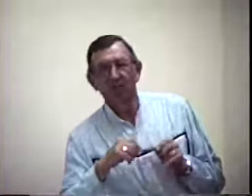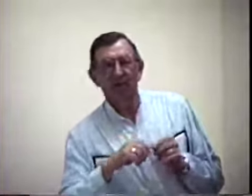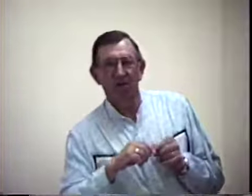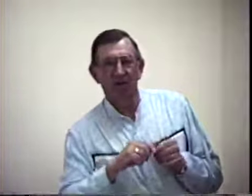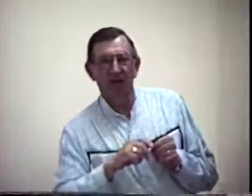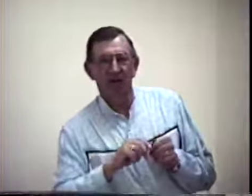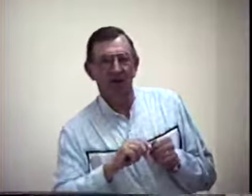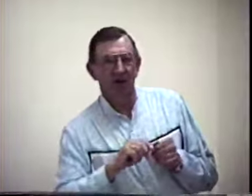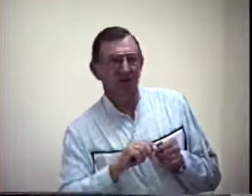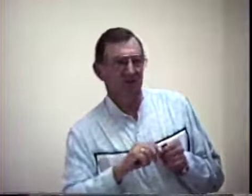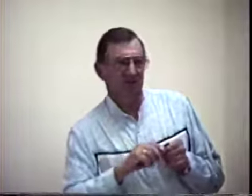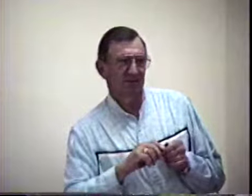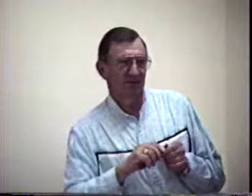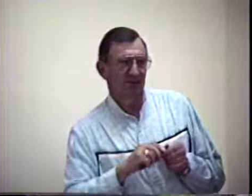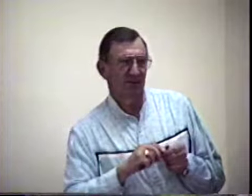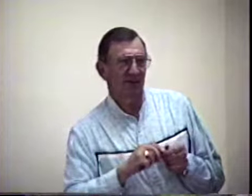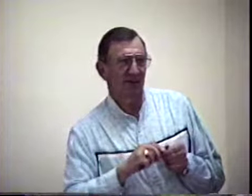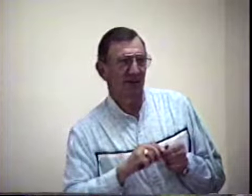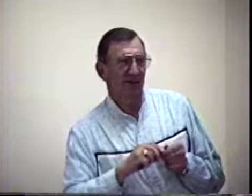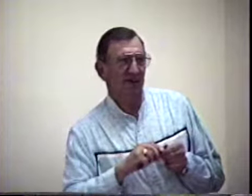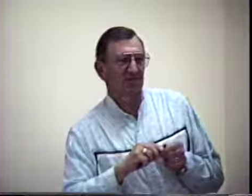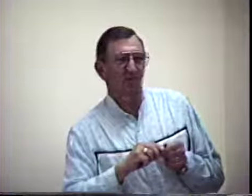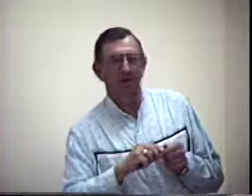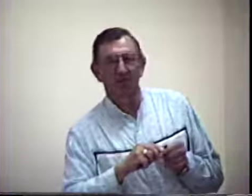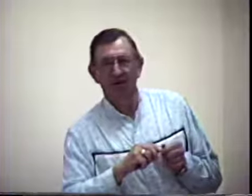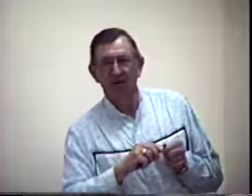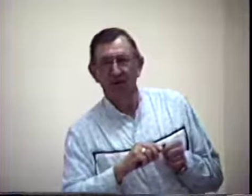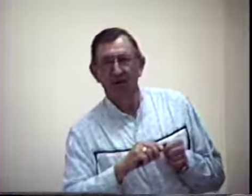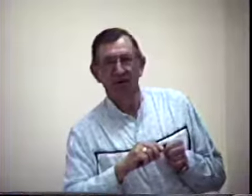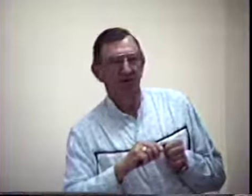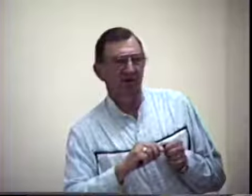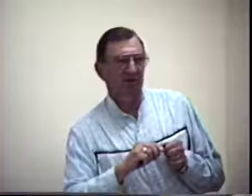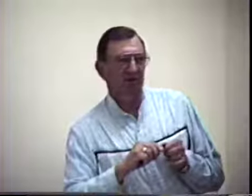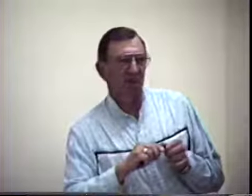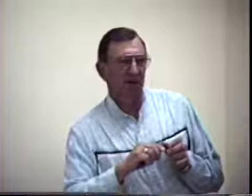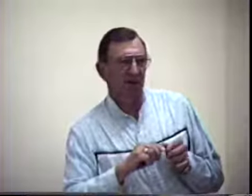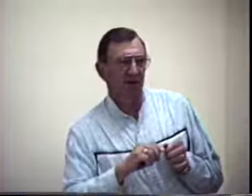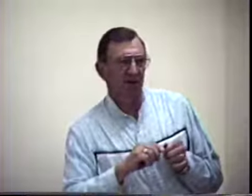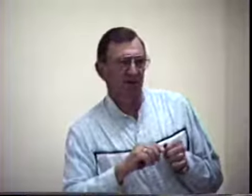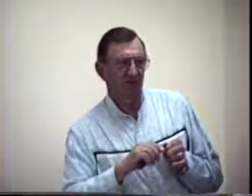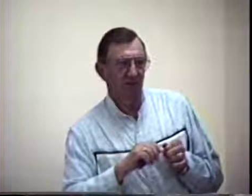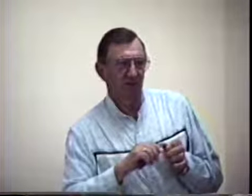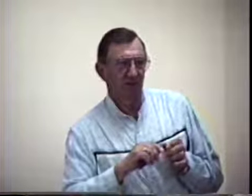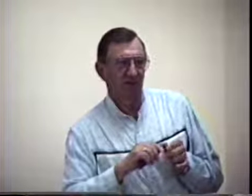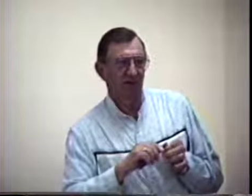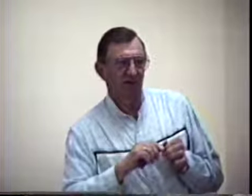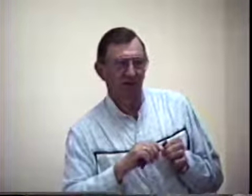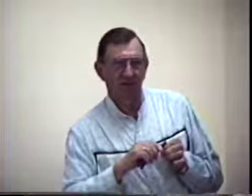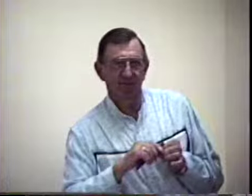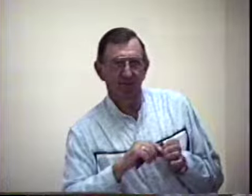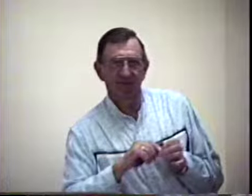enrolled in any college, any class, whatever, if you set your mind to do it, you can come out and do a very